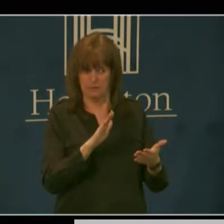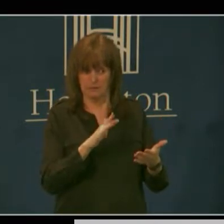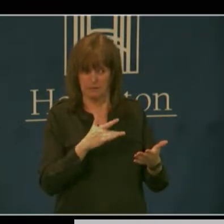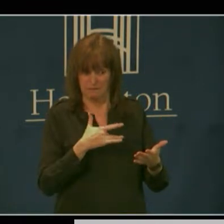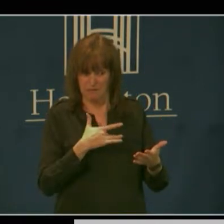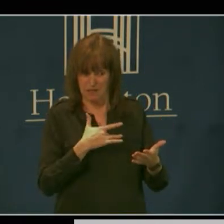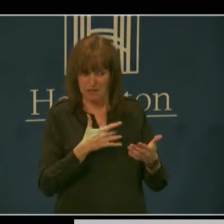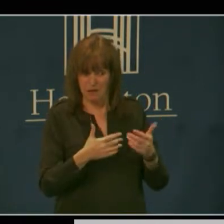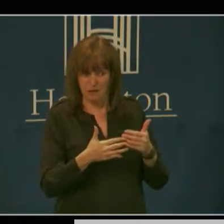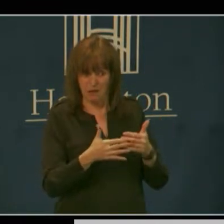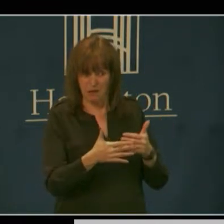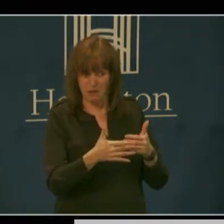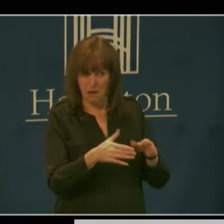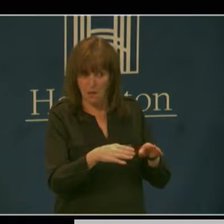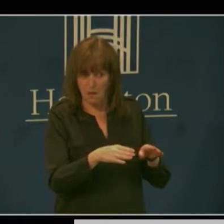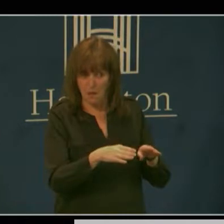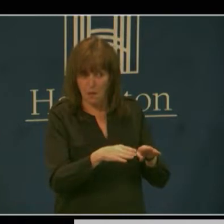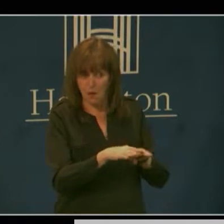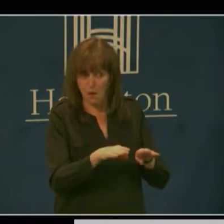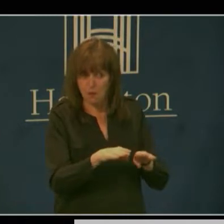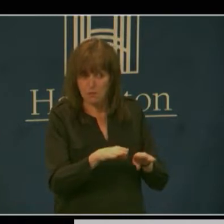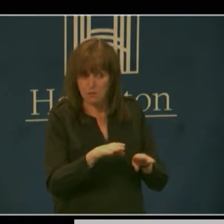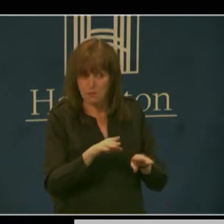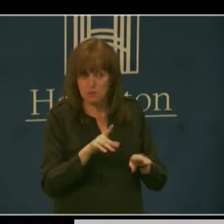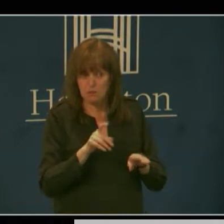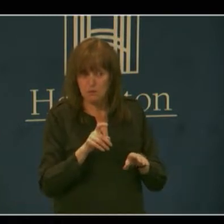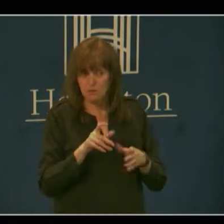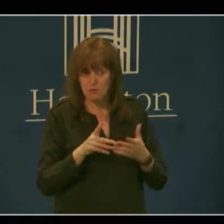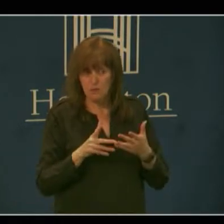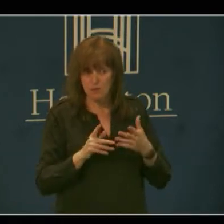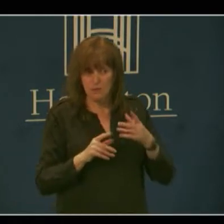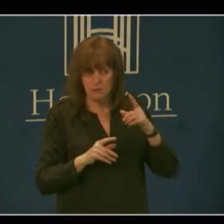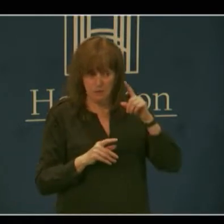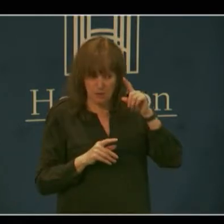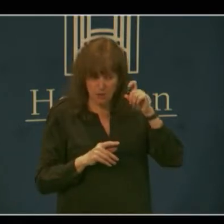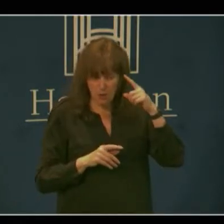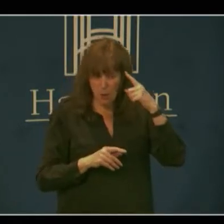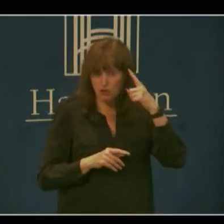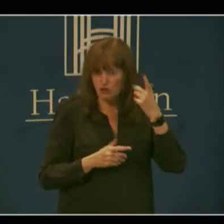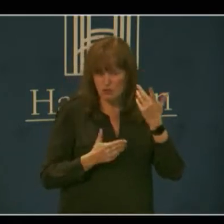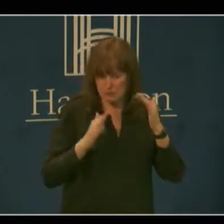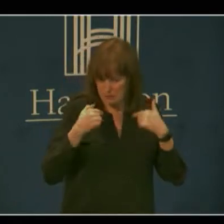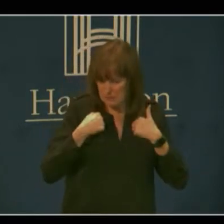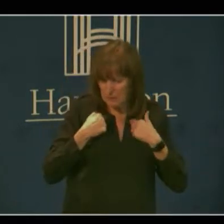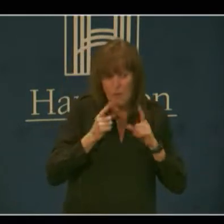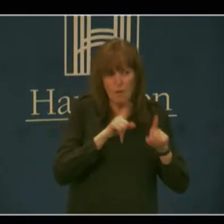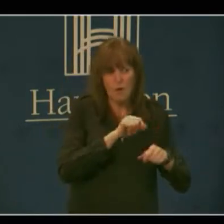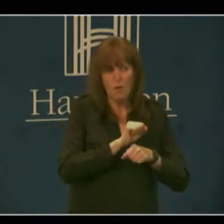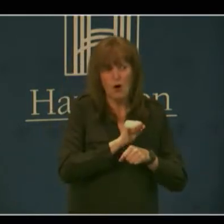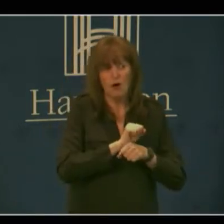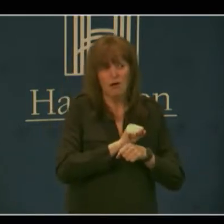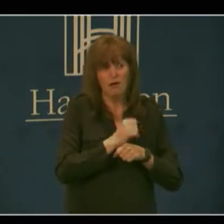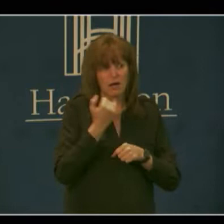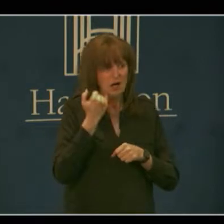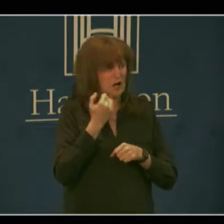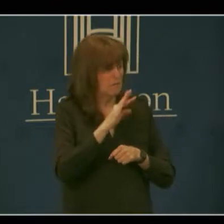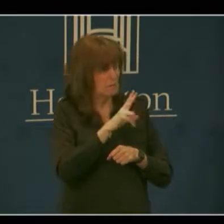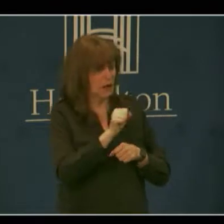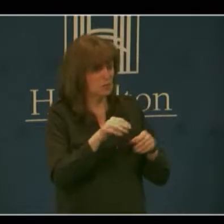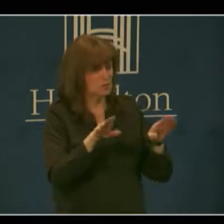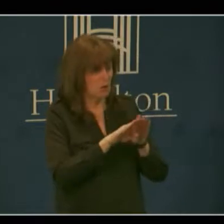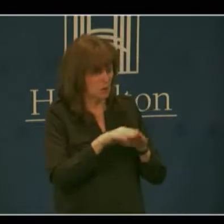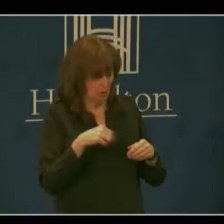to work regardless of transportation difficulties or the risks posed by regular use of public